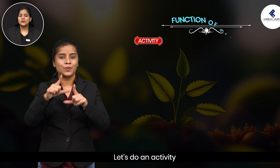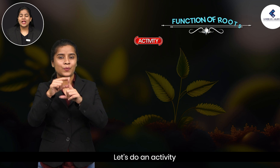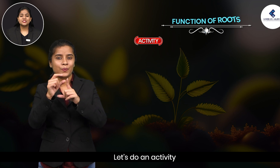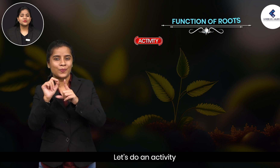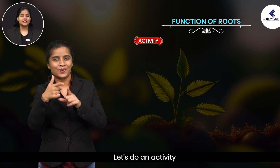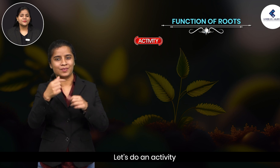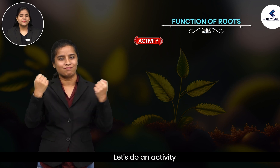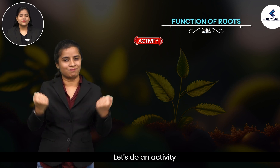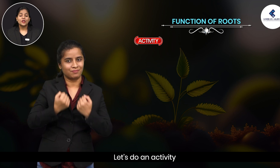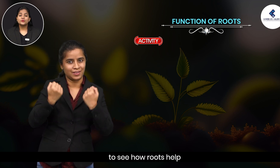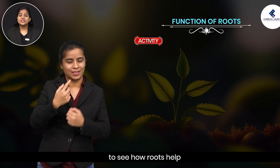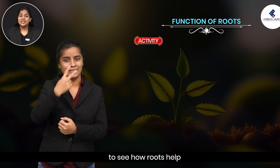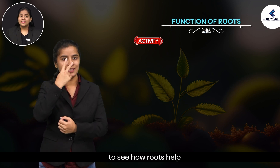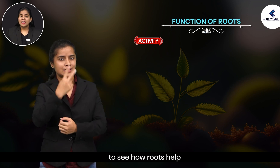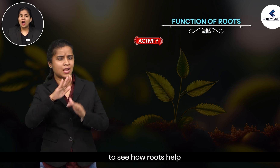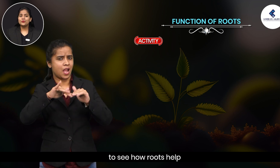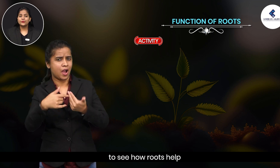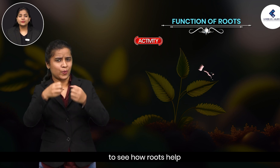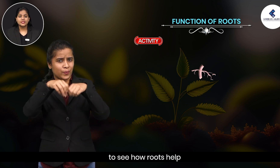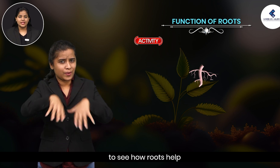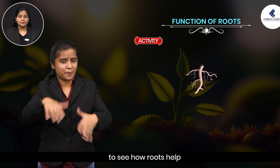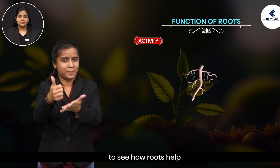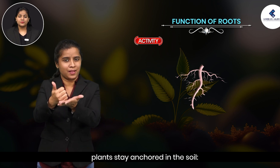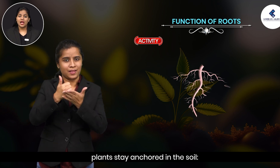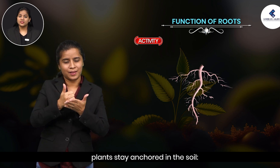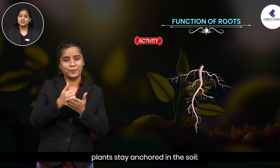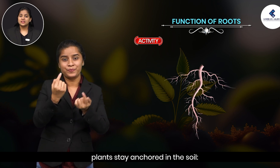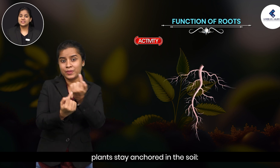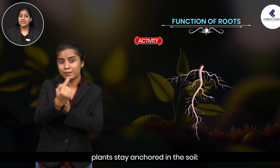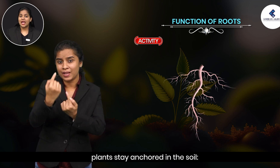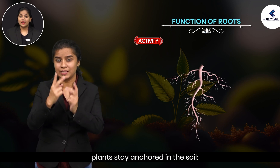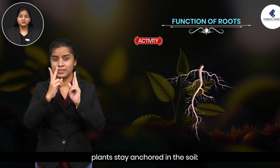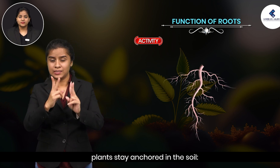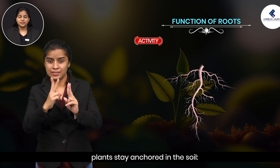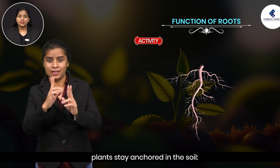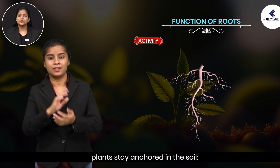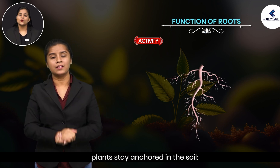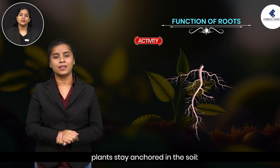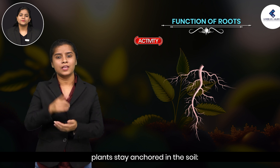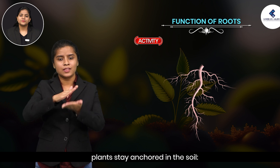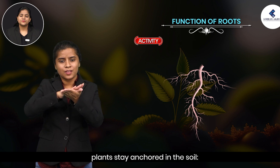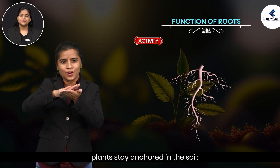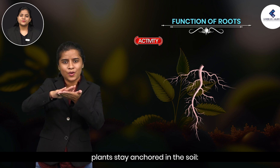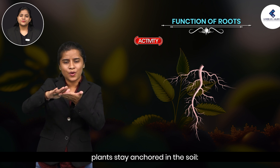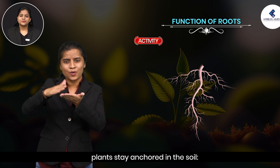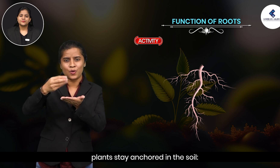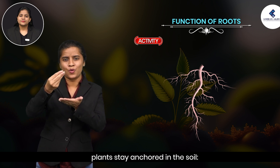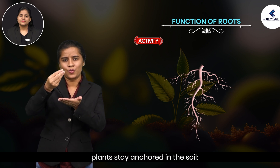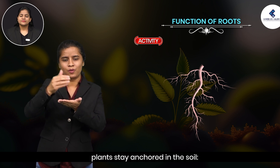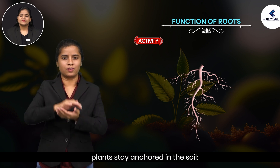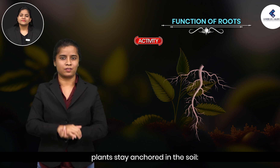Let's do an activity to see how roots help plants stay anchored in the soil.